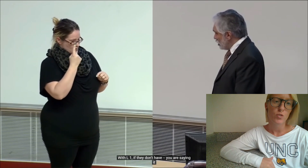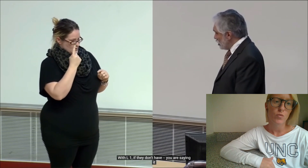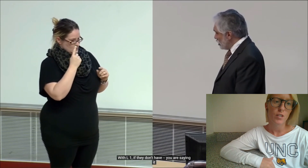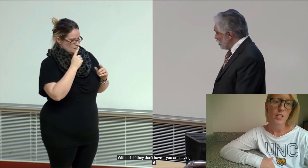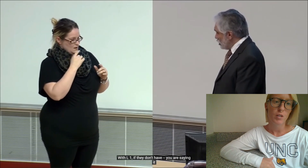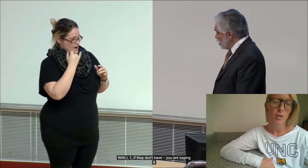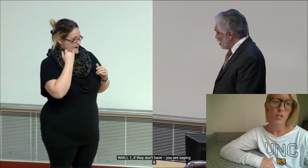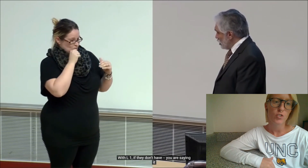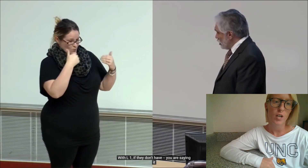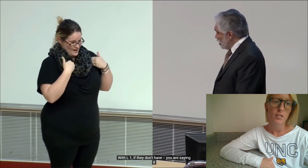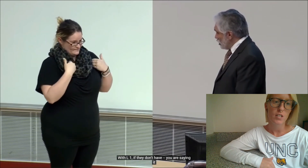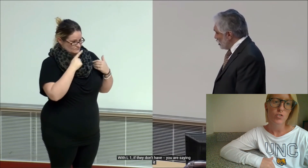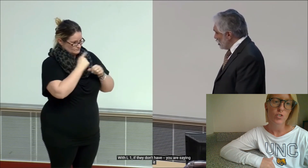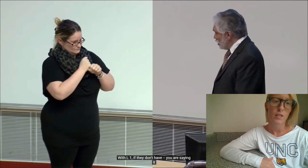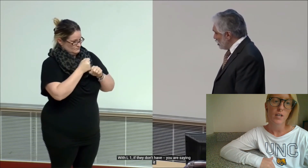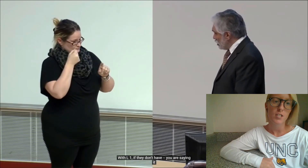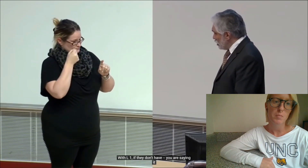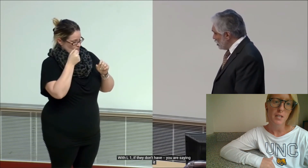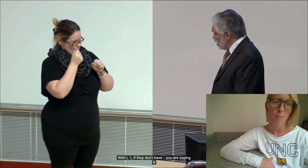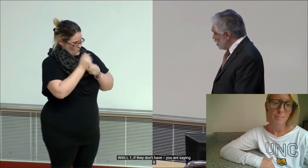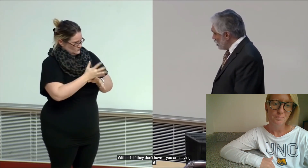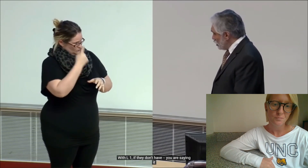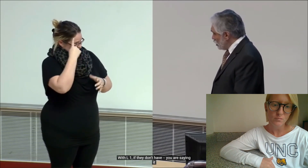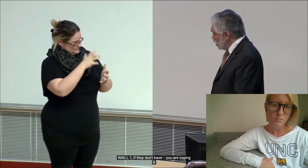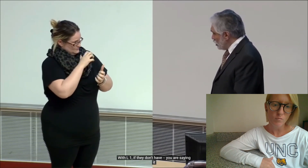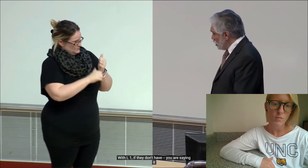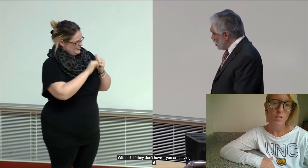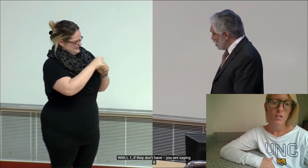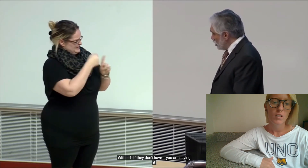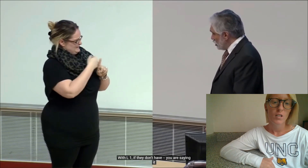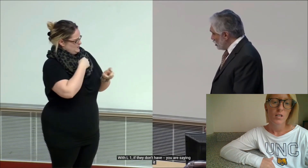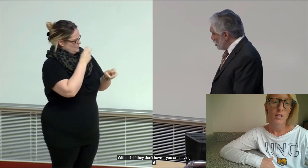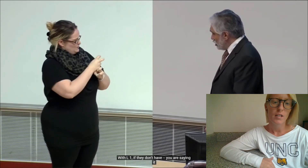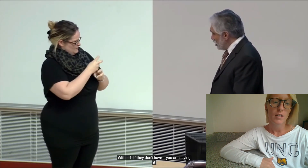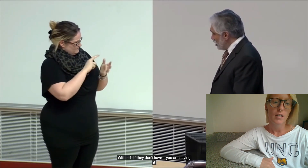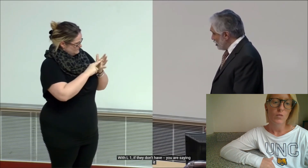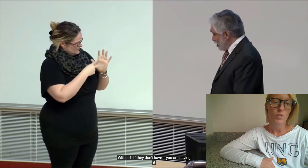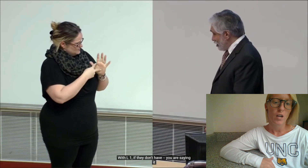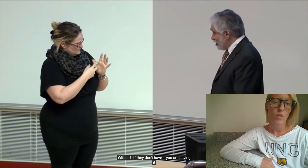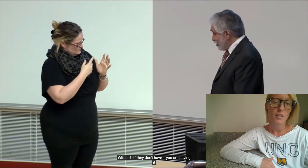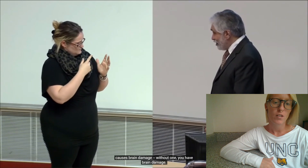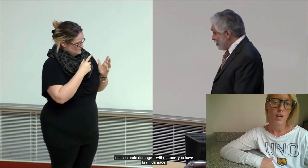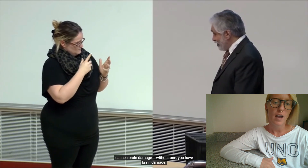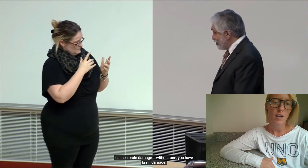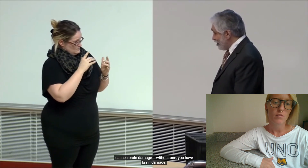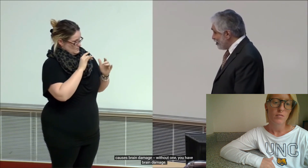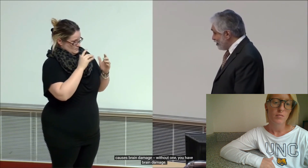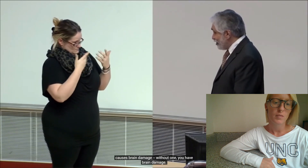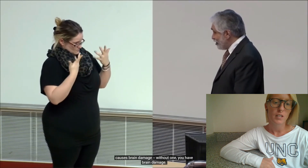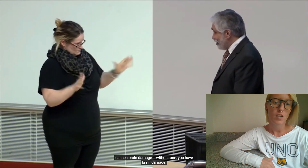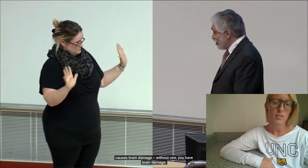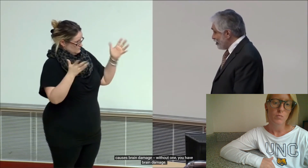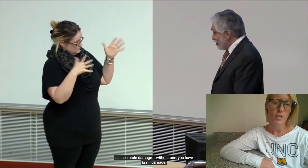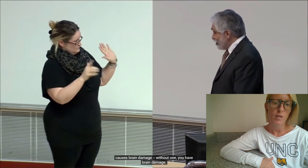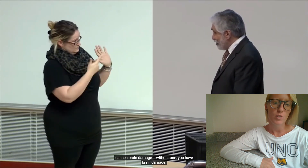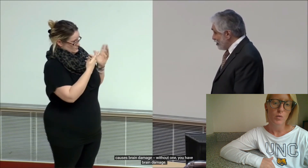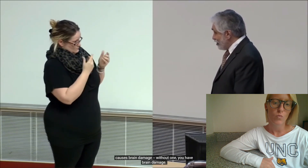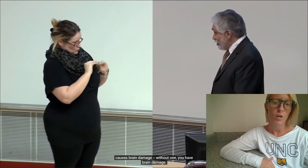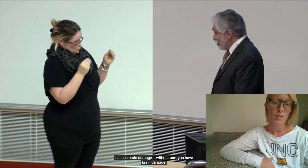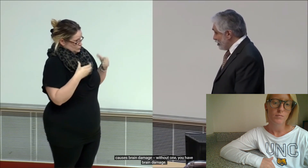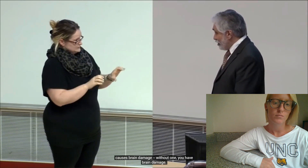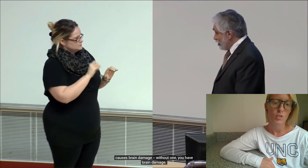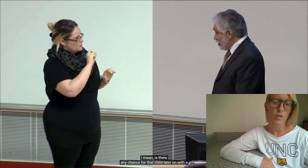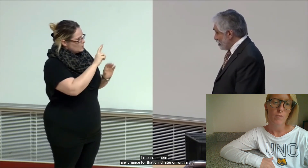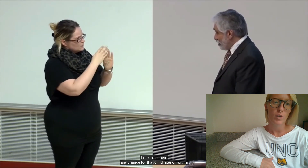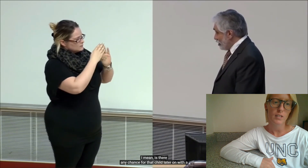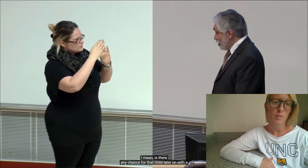this: with L1, if they don't have, you're saying it causes brain damage. Without one, you have